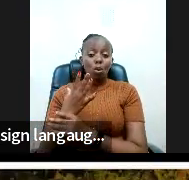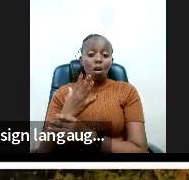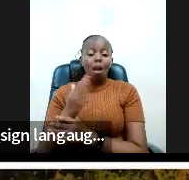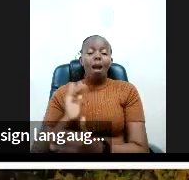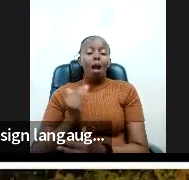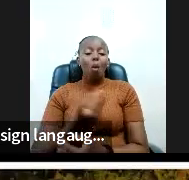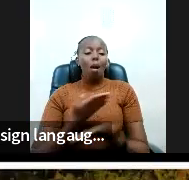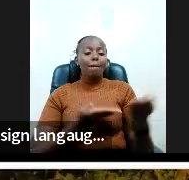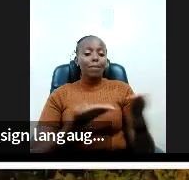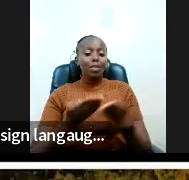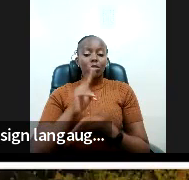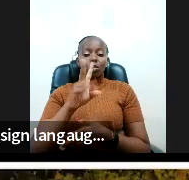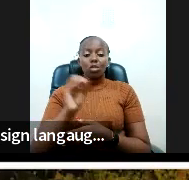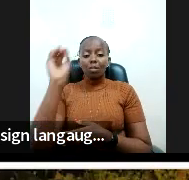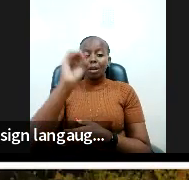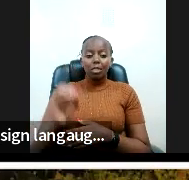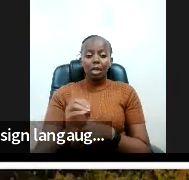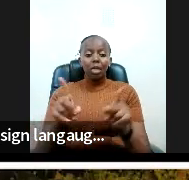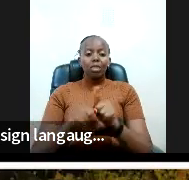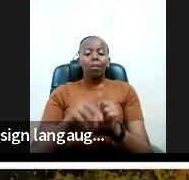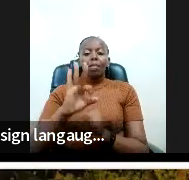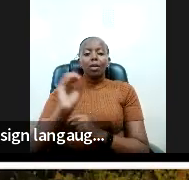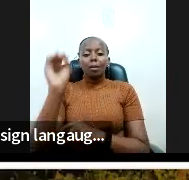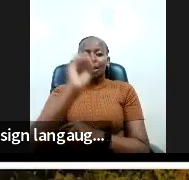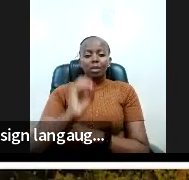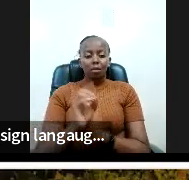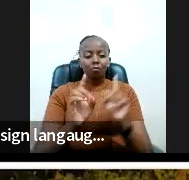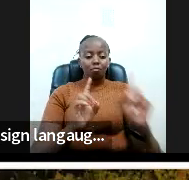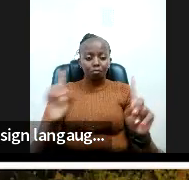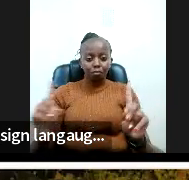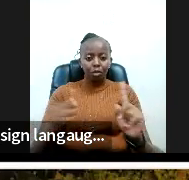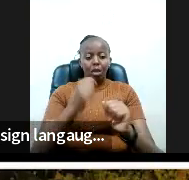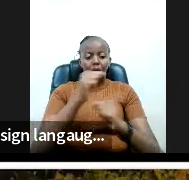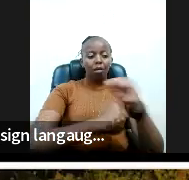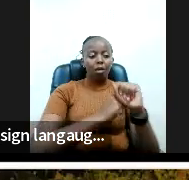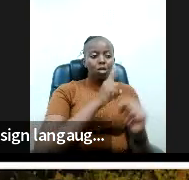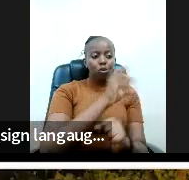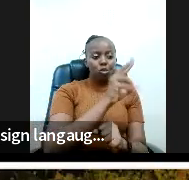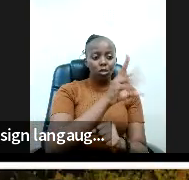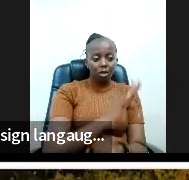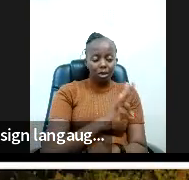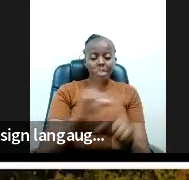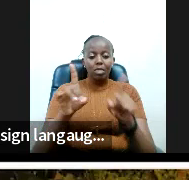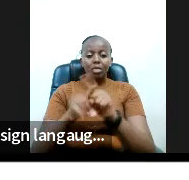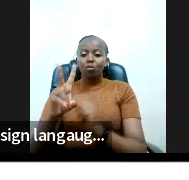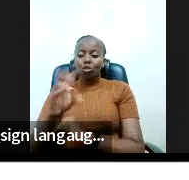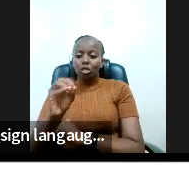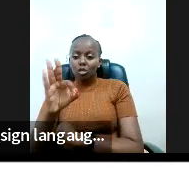business by 20% and 30% respectively for the year 2023 and